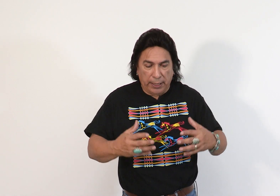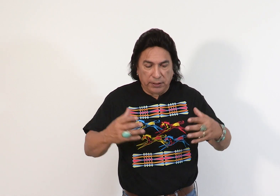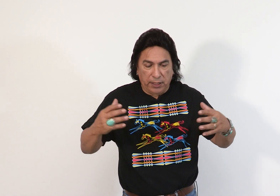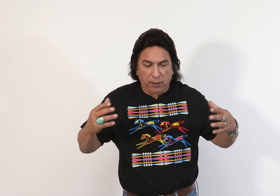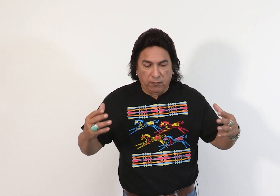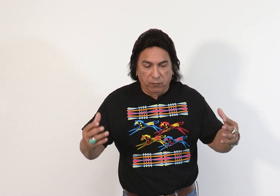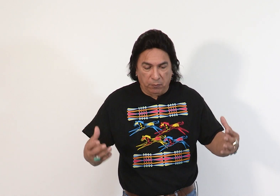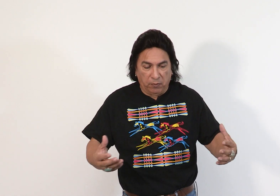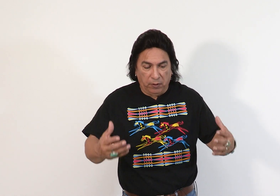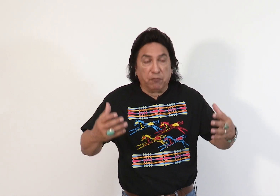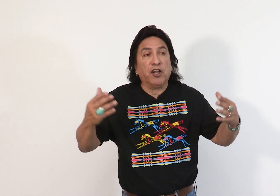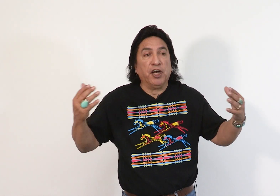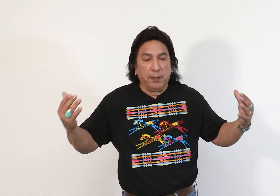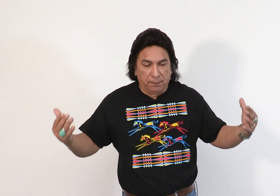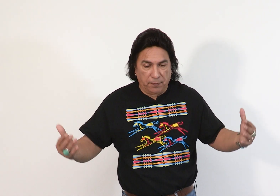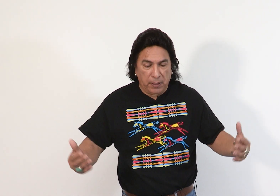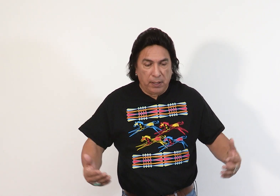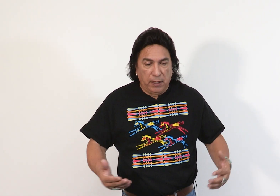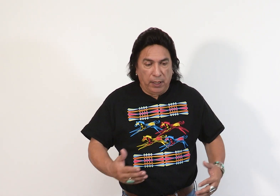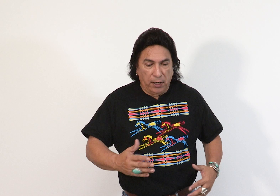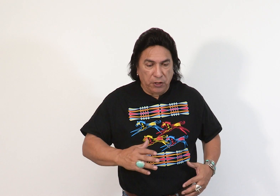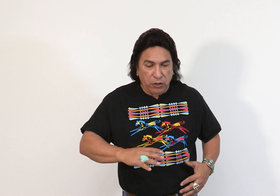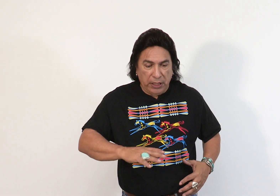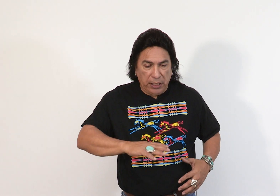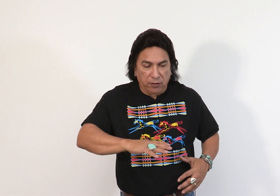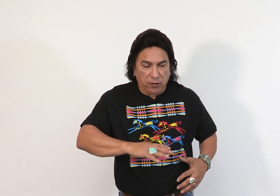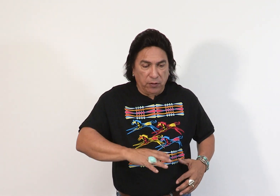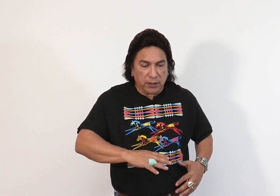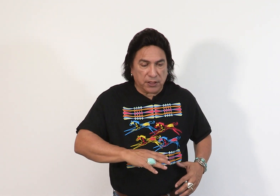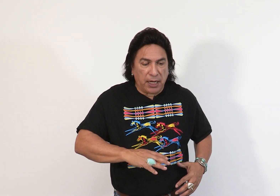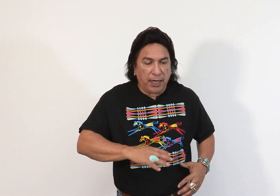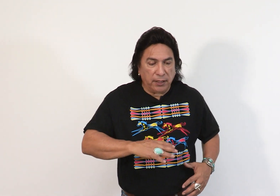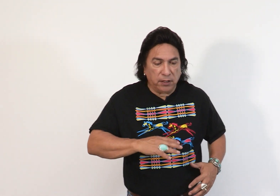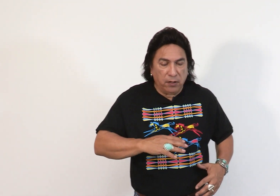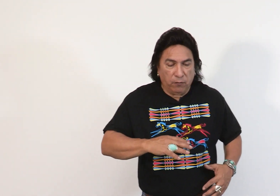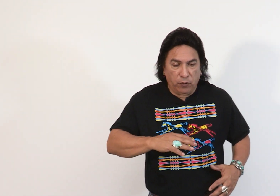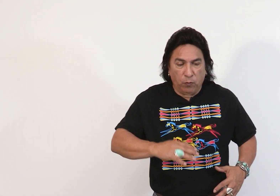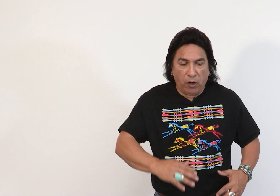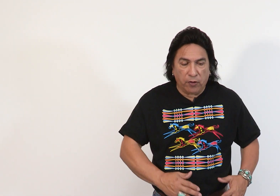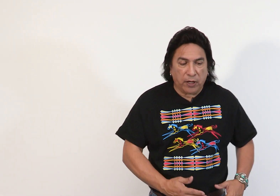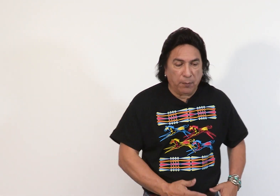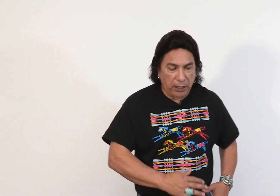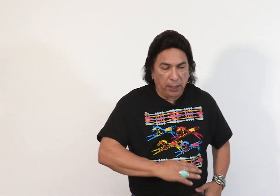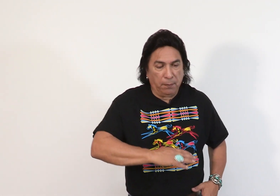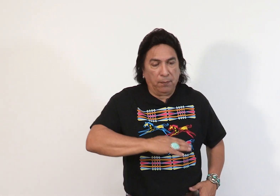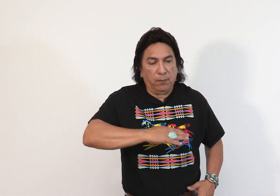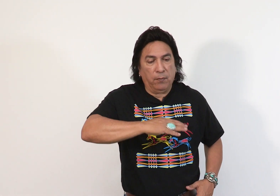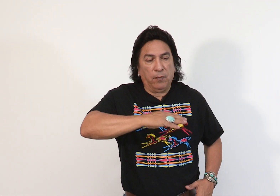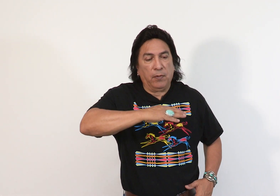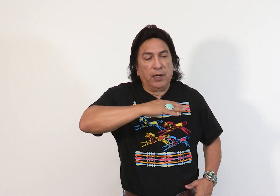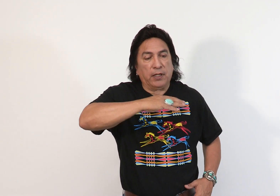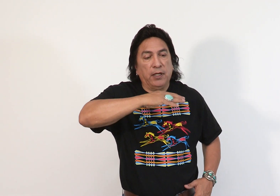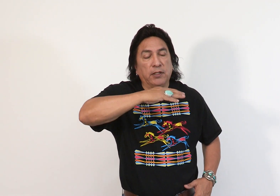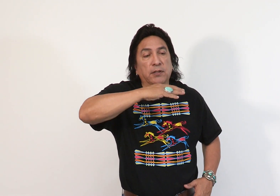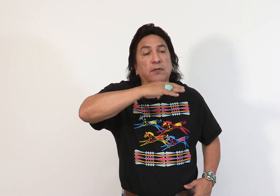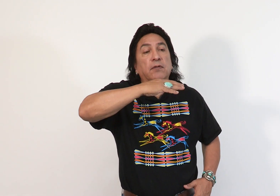it's getting from a flood. You can either do the signs for the water coming up, like this.